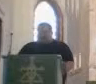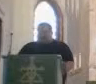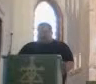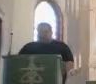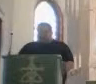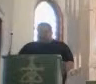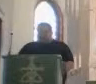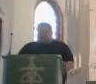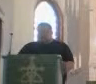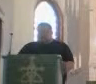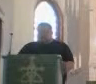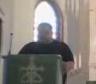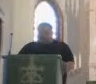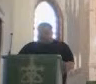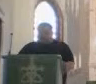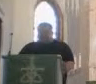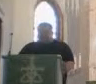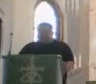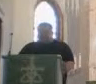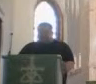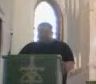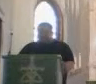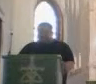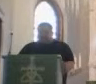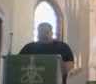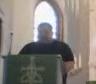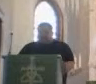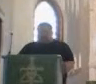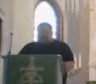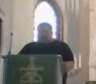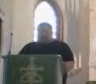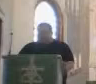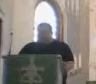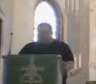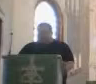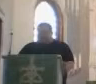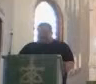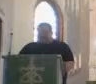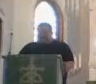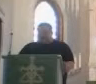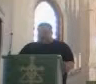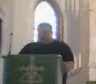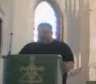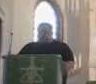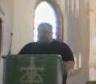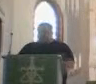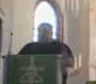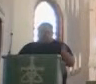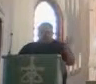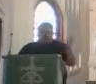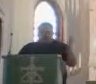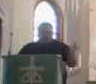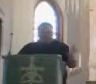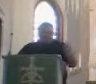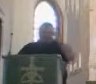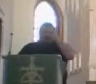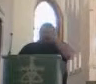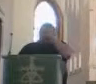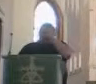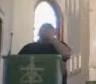Your worst days ever on the cross, being forsaken by God the Father for us. Thank You for Your best day ever, coming